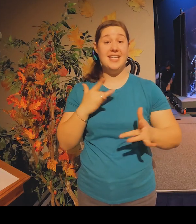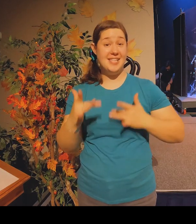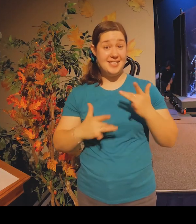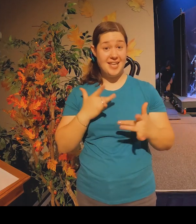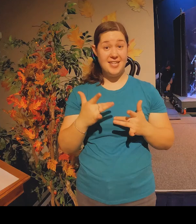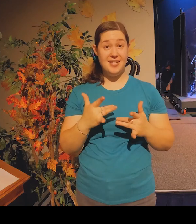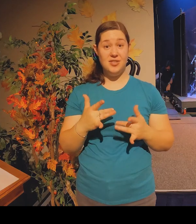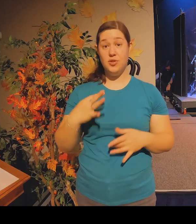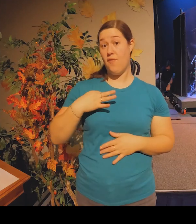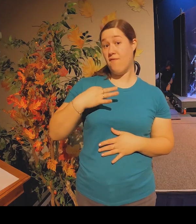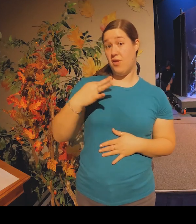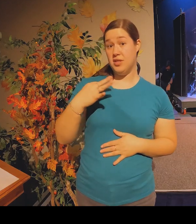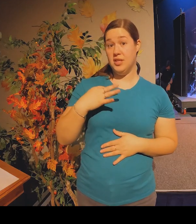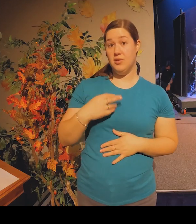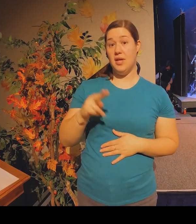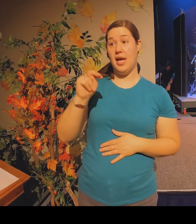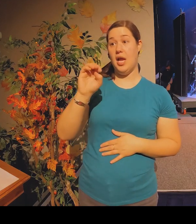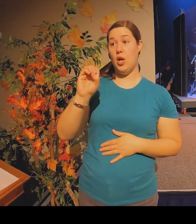welcome, Diane.